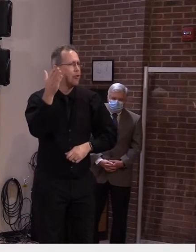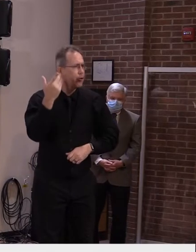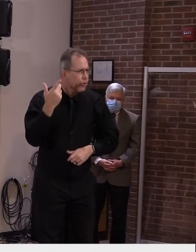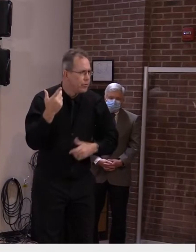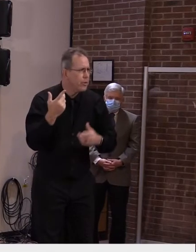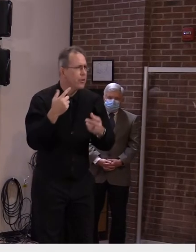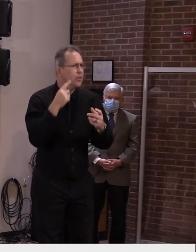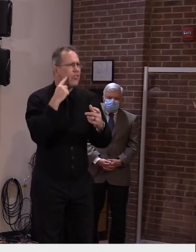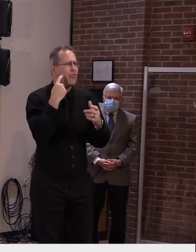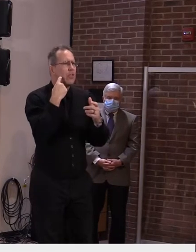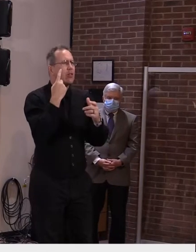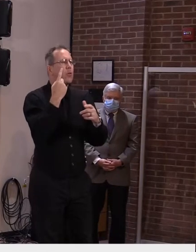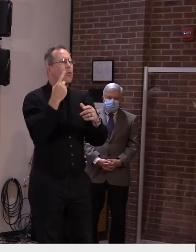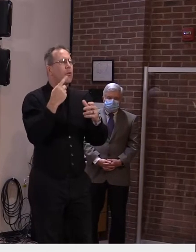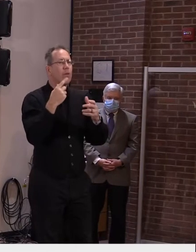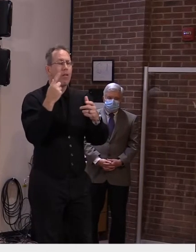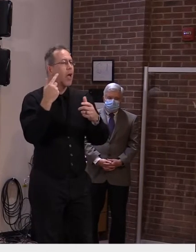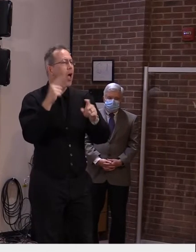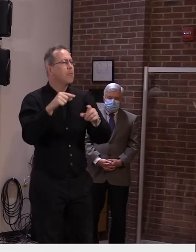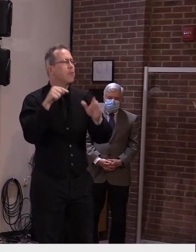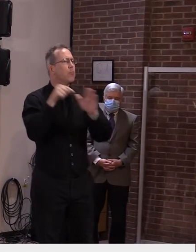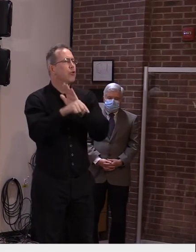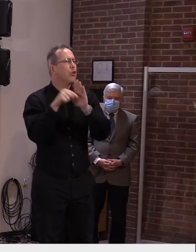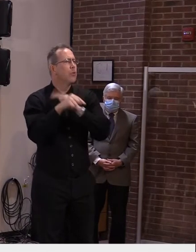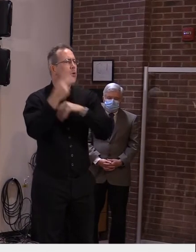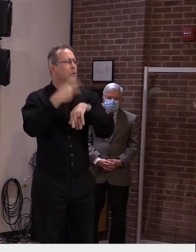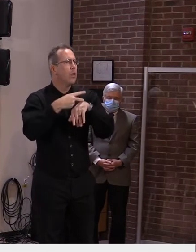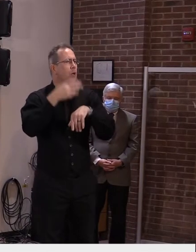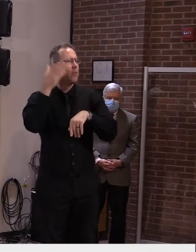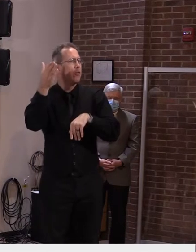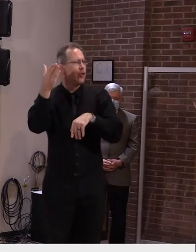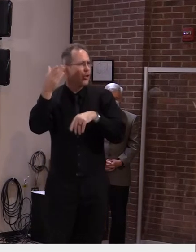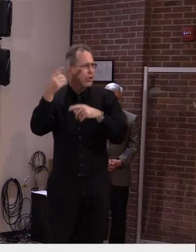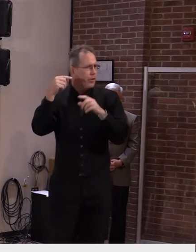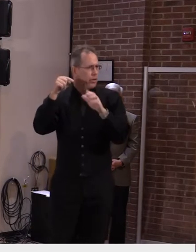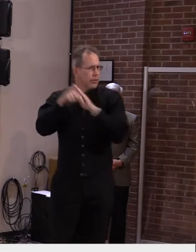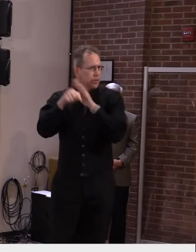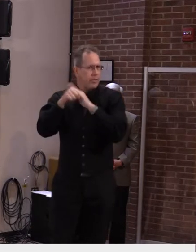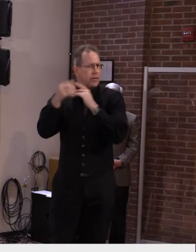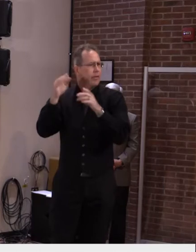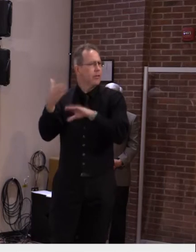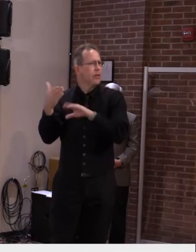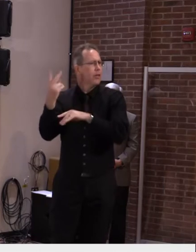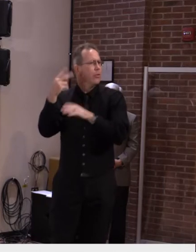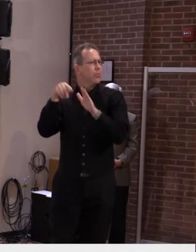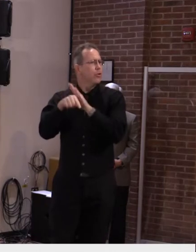It took VSP almost a half an hour to get there, and that was just the first trooper.